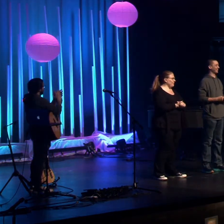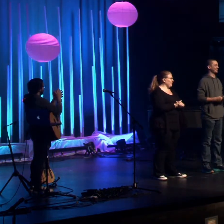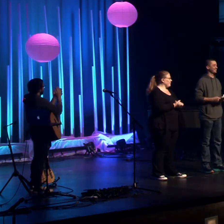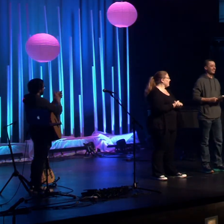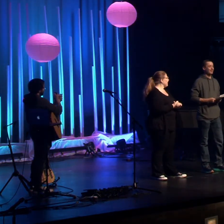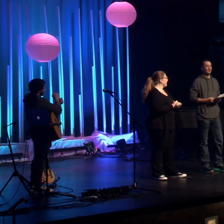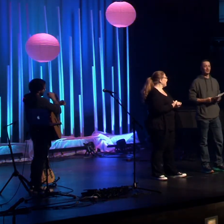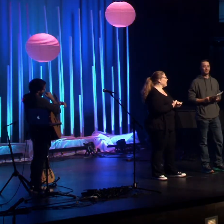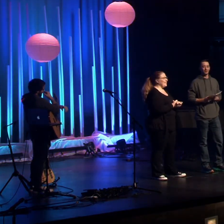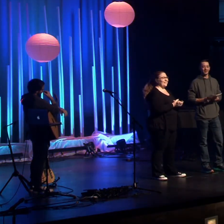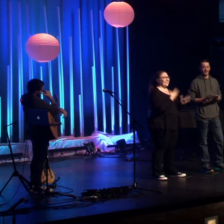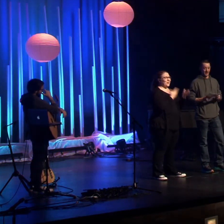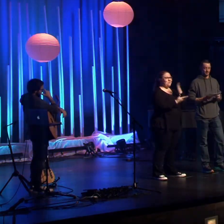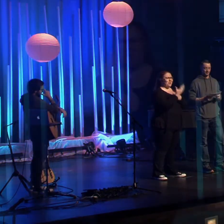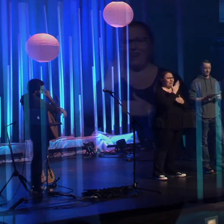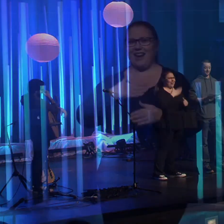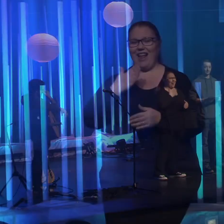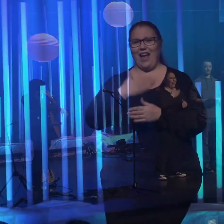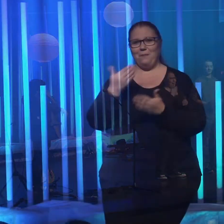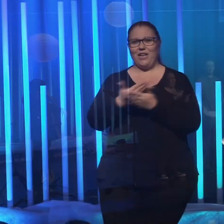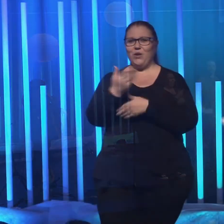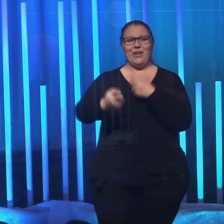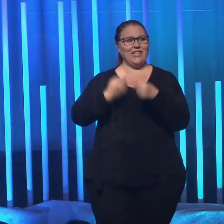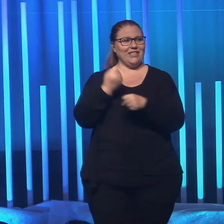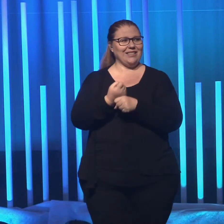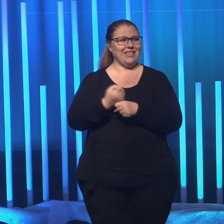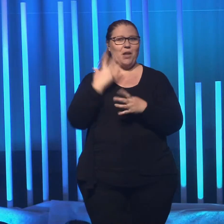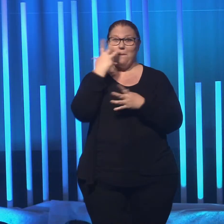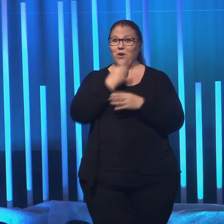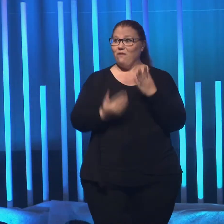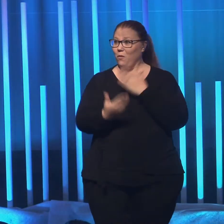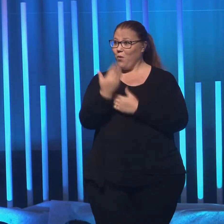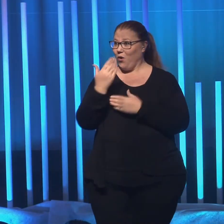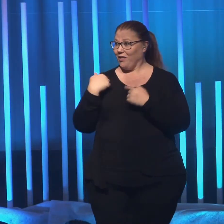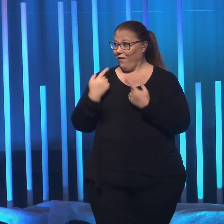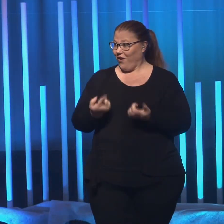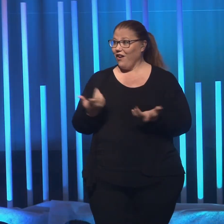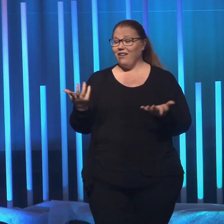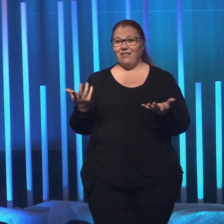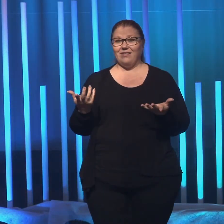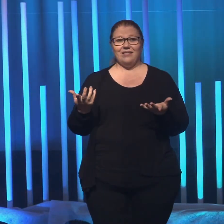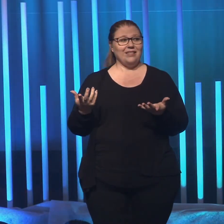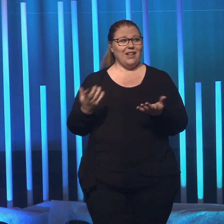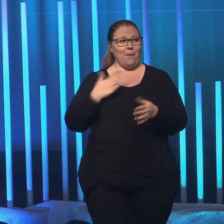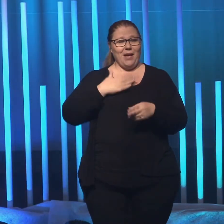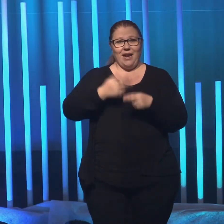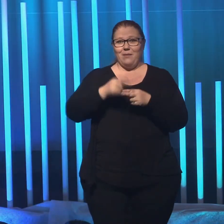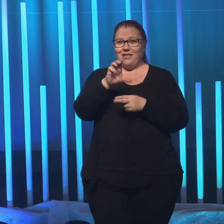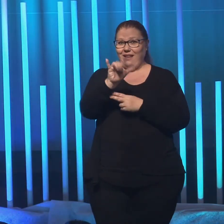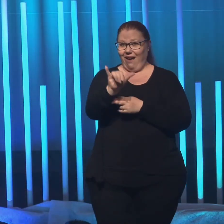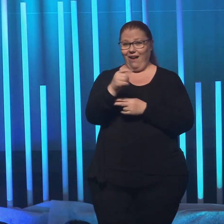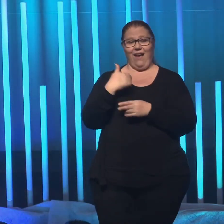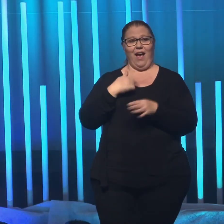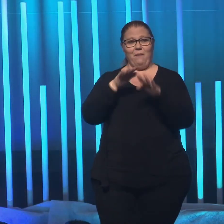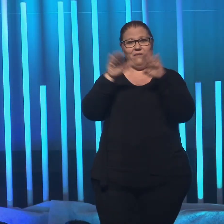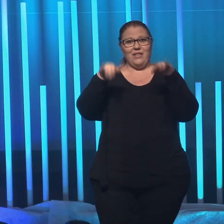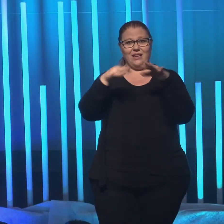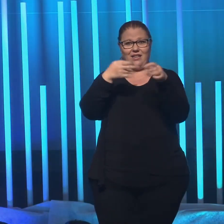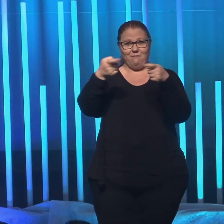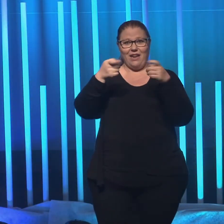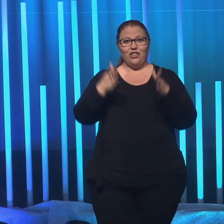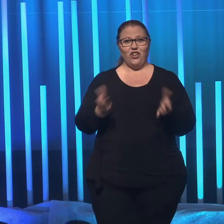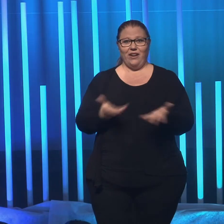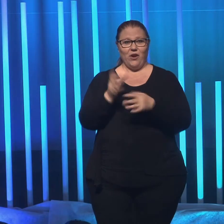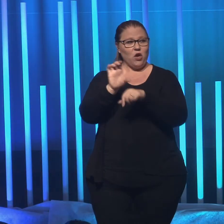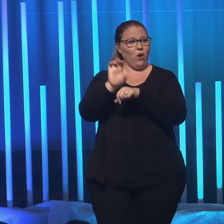Hi, guys. Well, good morning and Happy New Year's. It's been a beautiful morning this morning so far. My name is Cy. I'm the facilities manager here